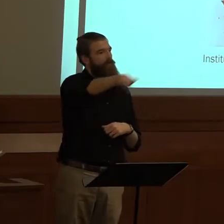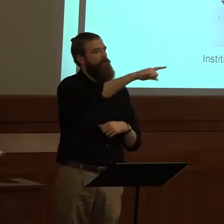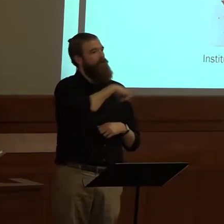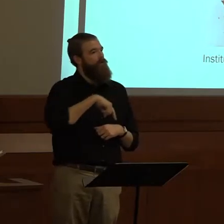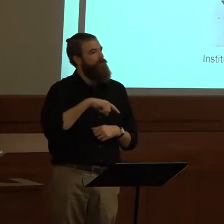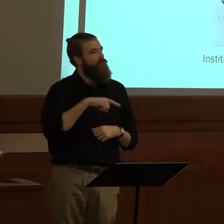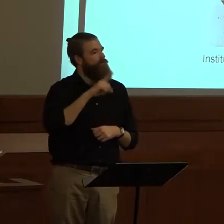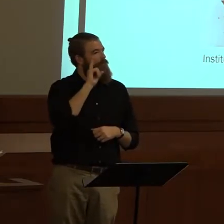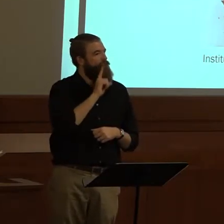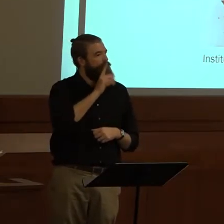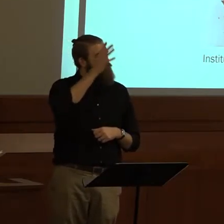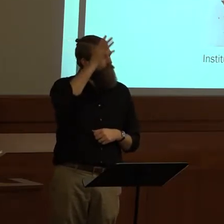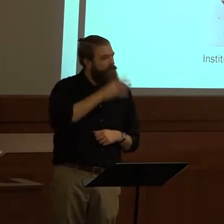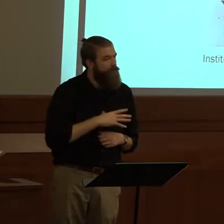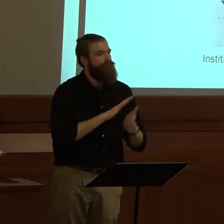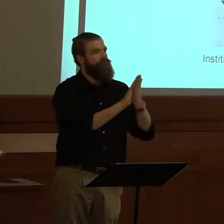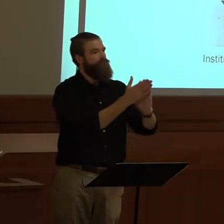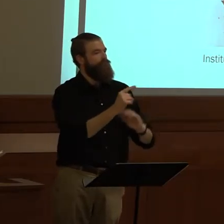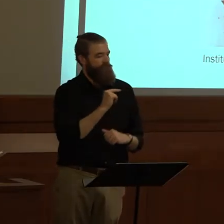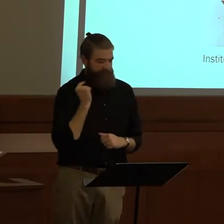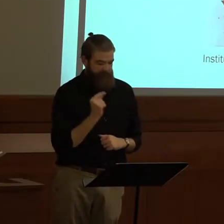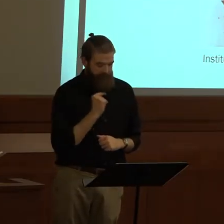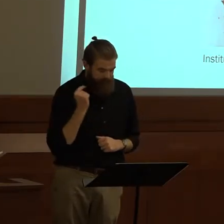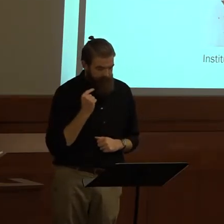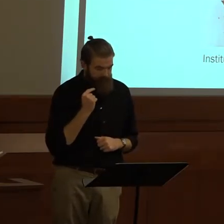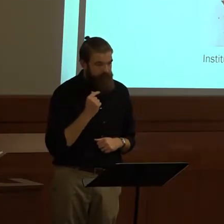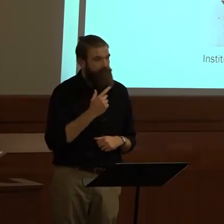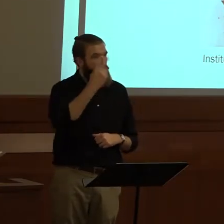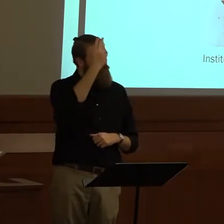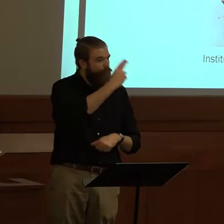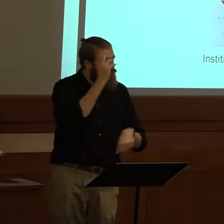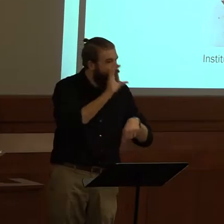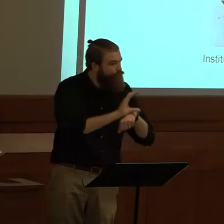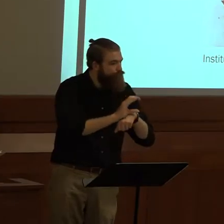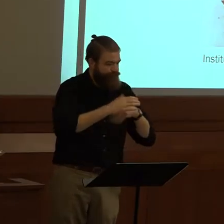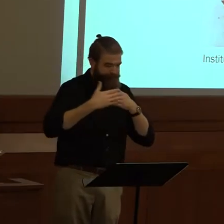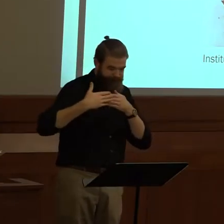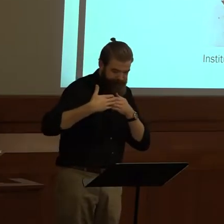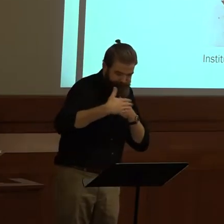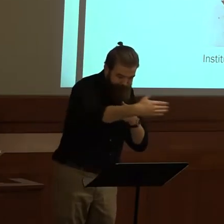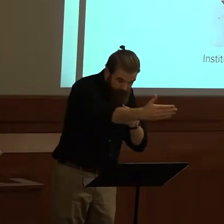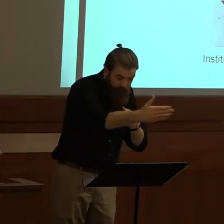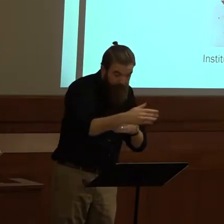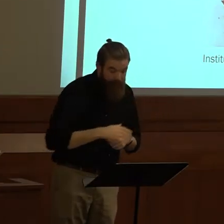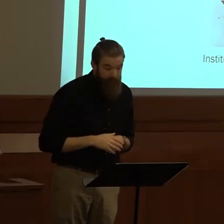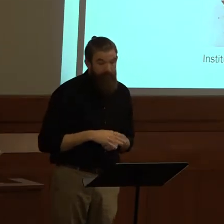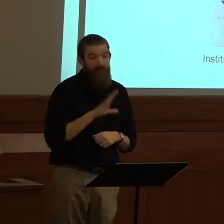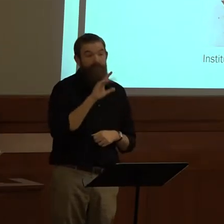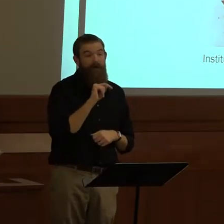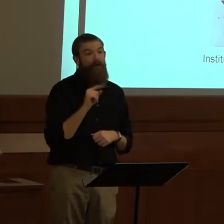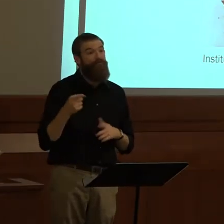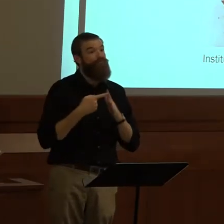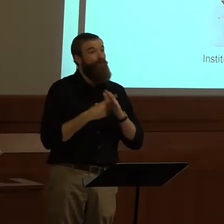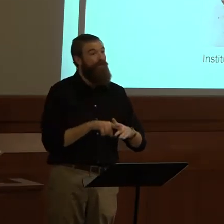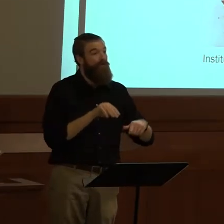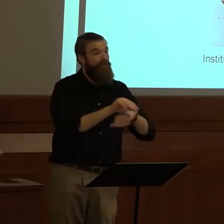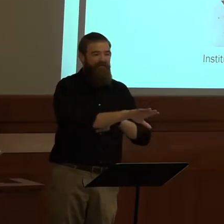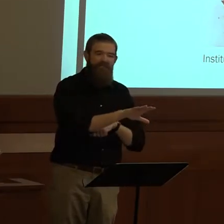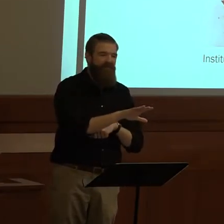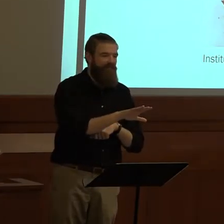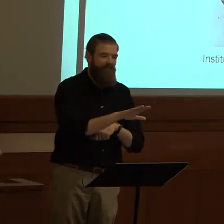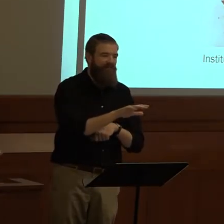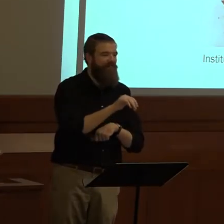it was possible for a deaf man to become a priest. But through the support and faith of hearing sisters, priests, teachers